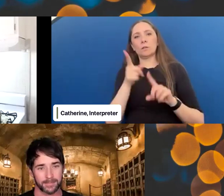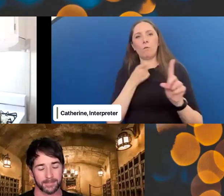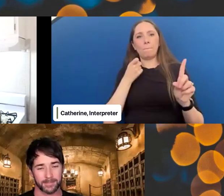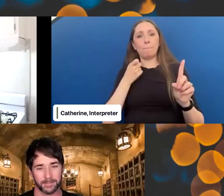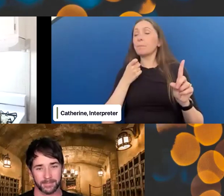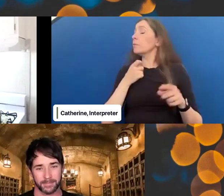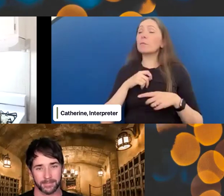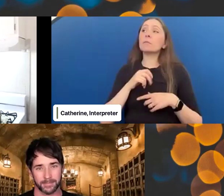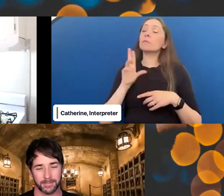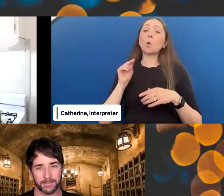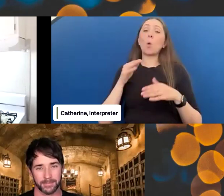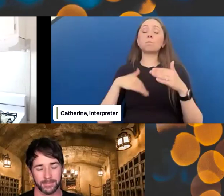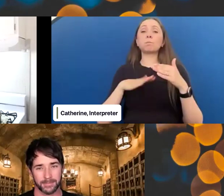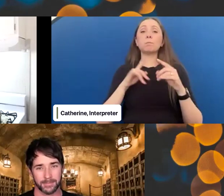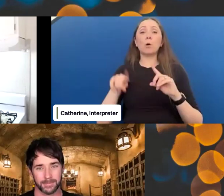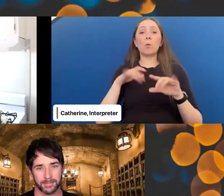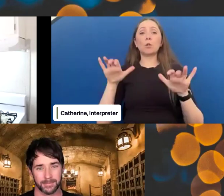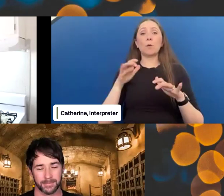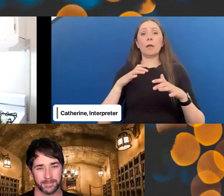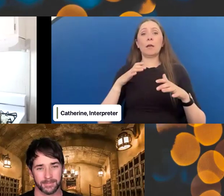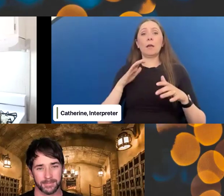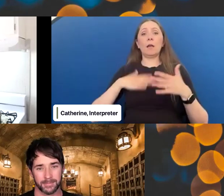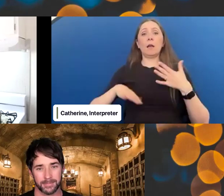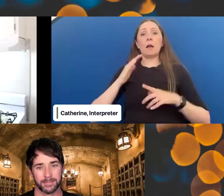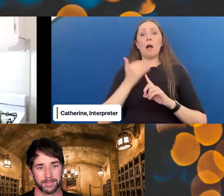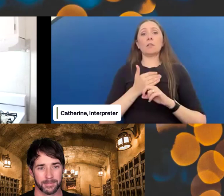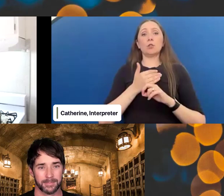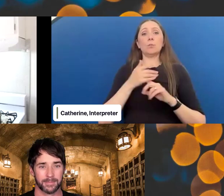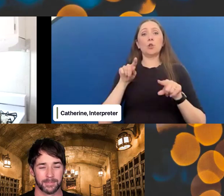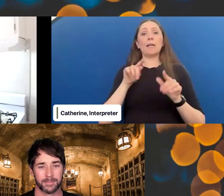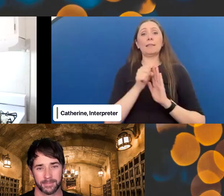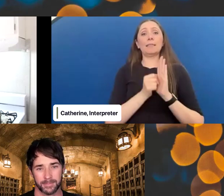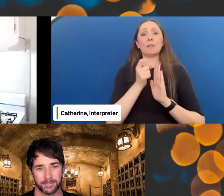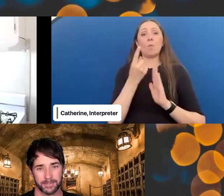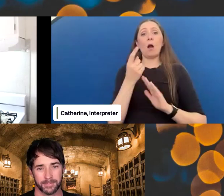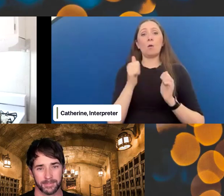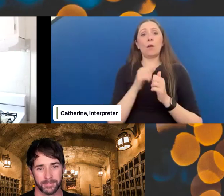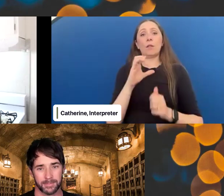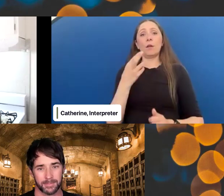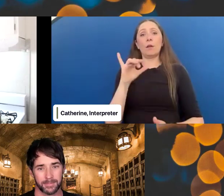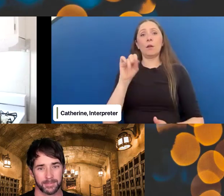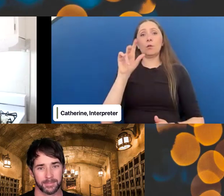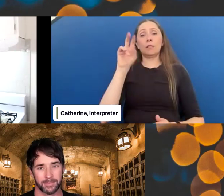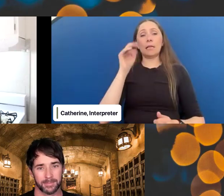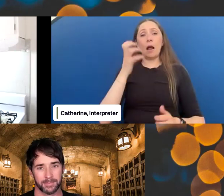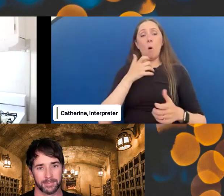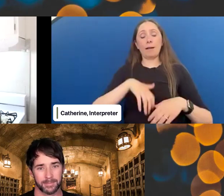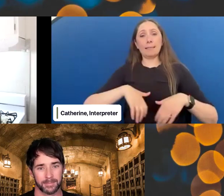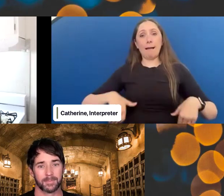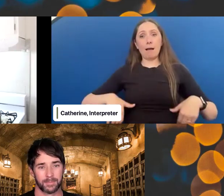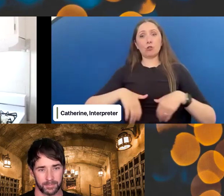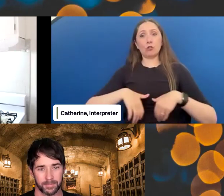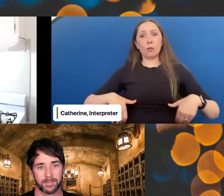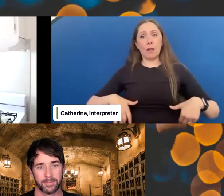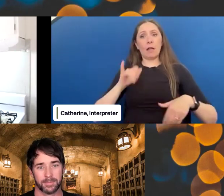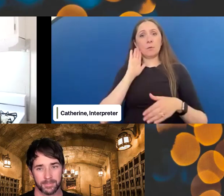No. So basically, when we were doing the costume fitting with Christine Wada in season 1, I wanted a sash because I was like, this is what we would wear,